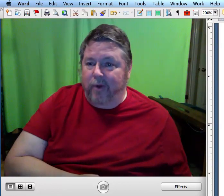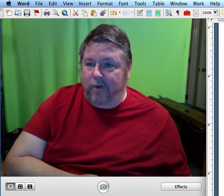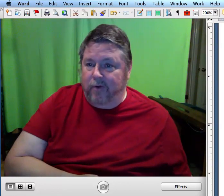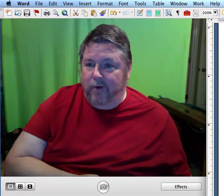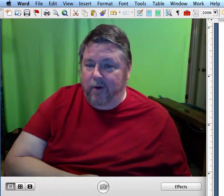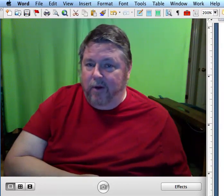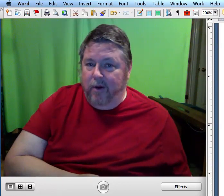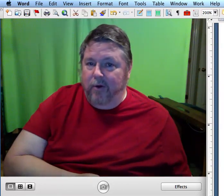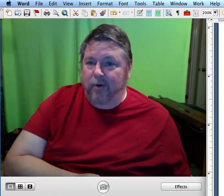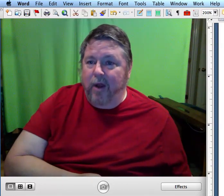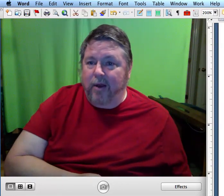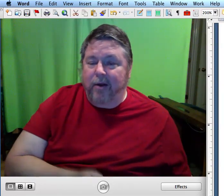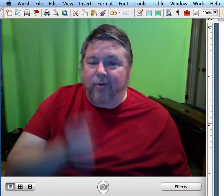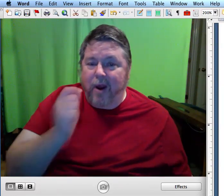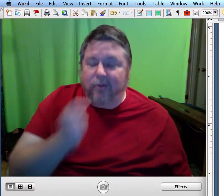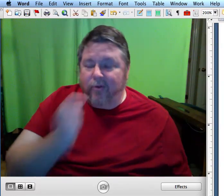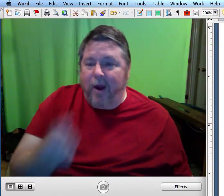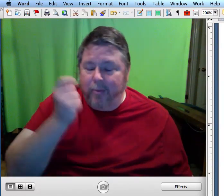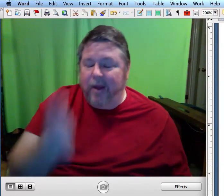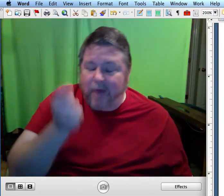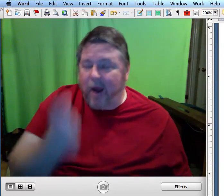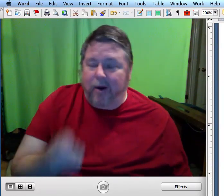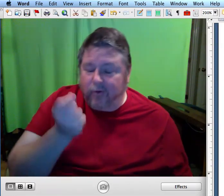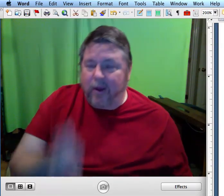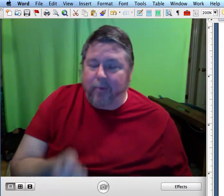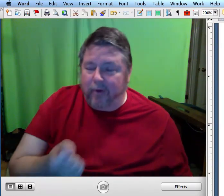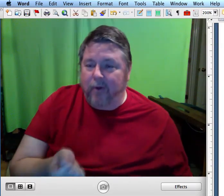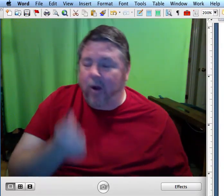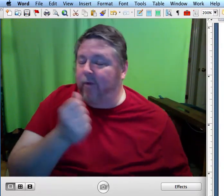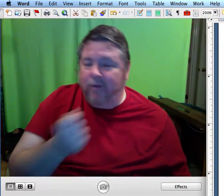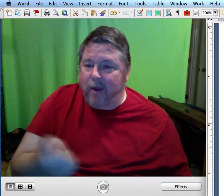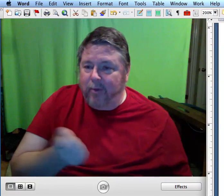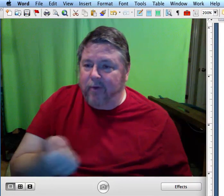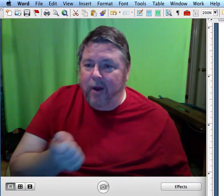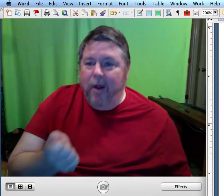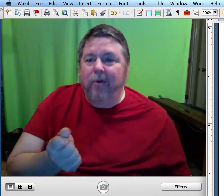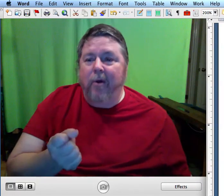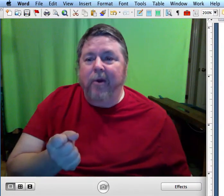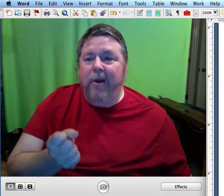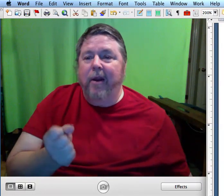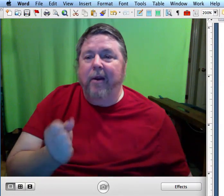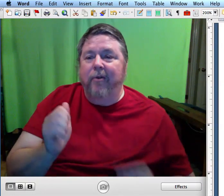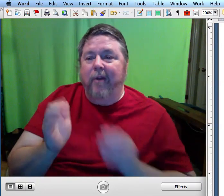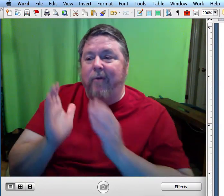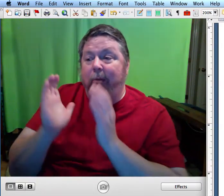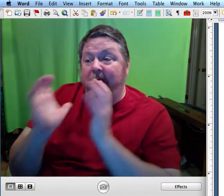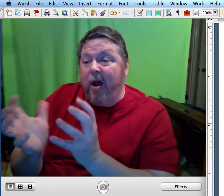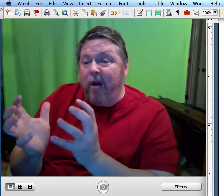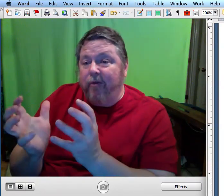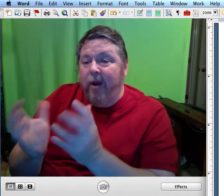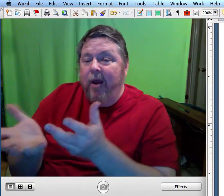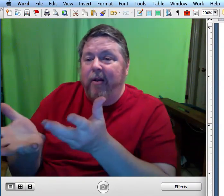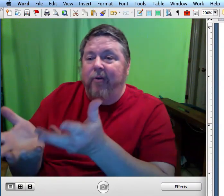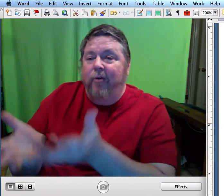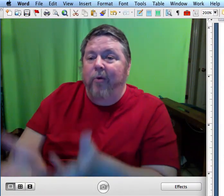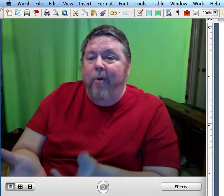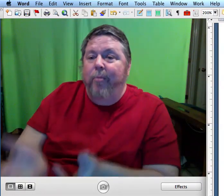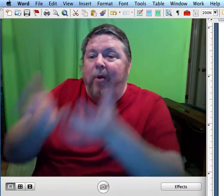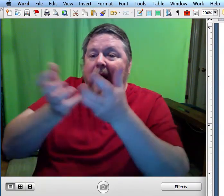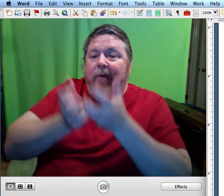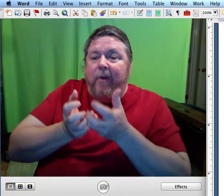over this. You do not need to transcribe the entire segments, all of the segments. You only need to transcribe enough that